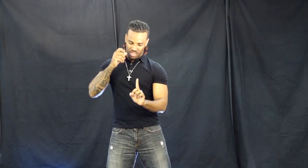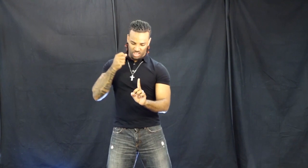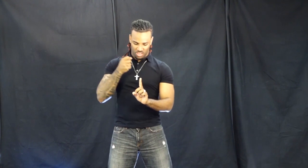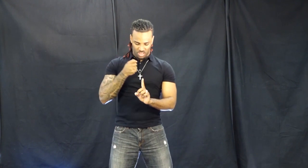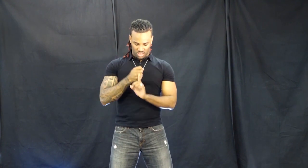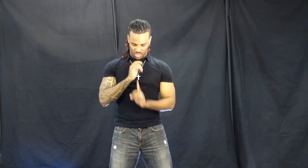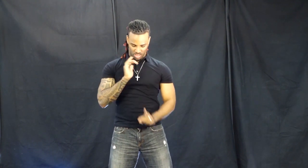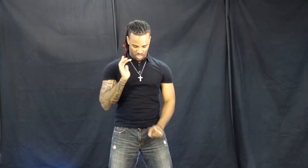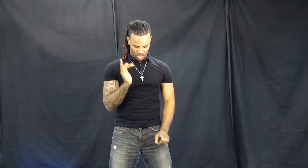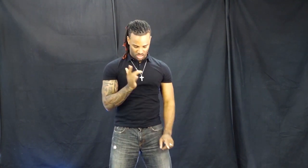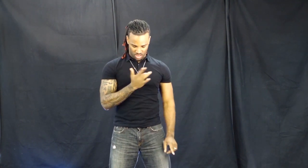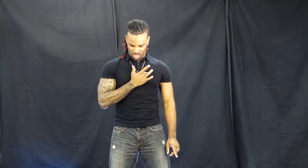A yellow sky.